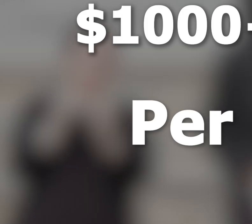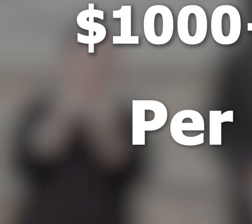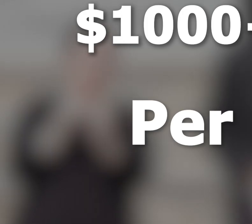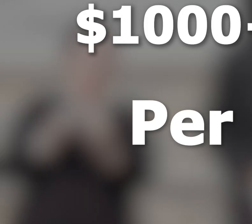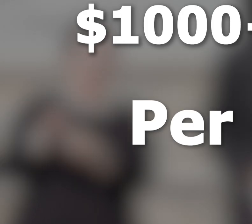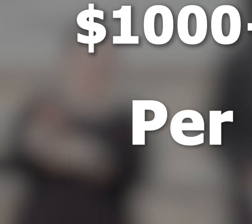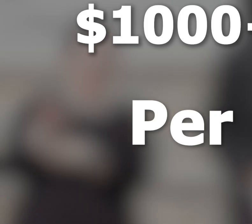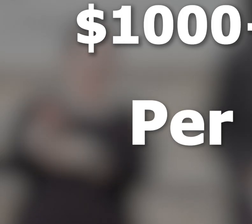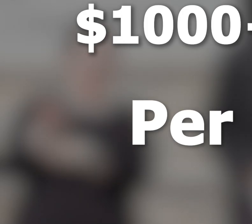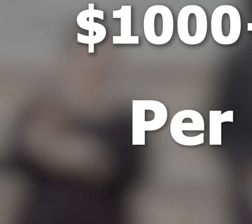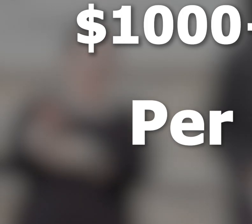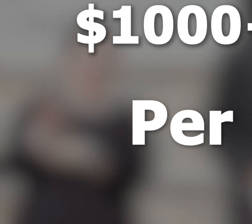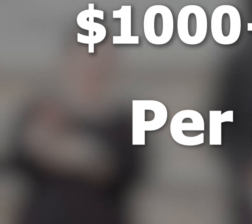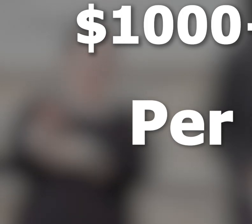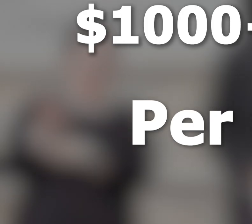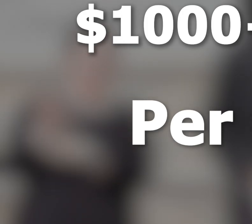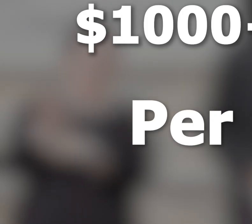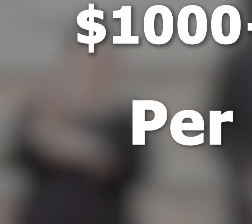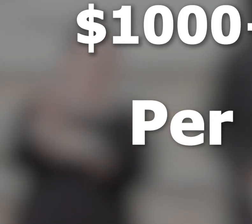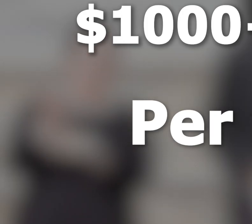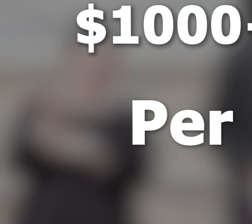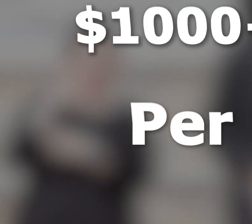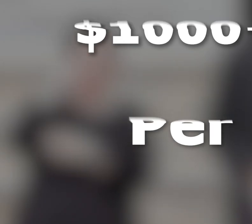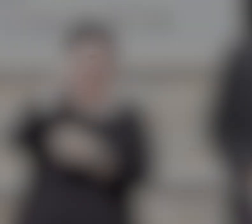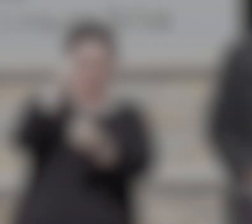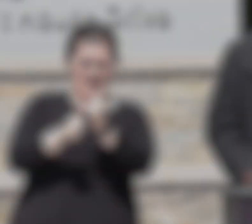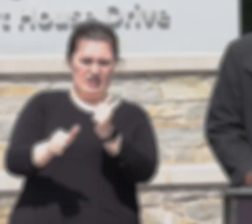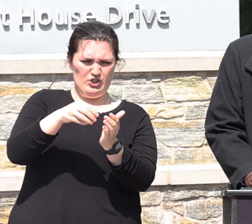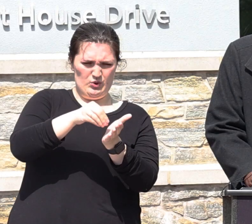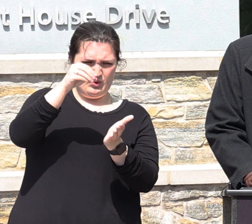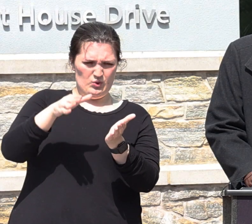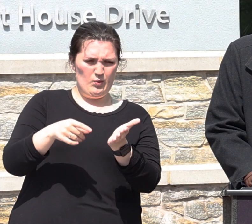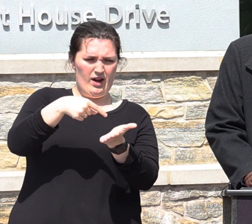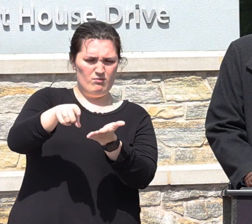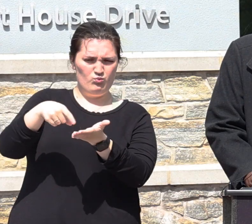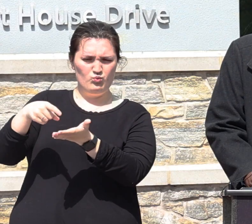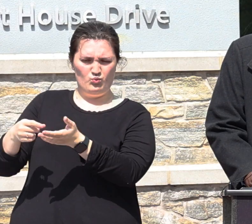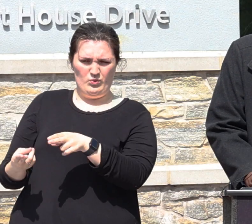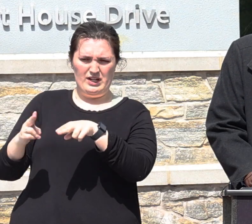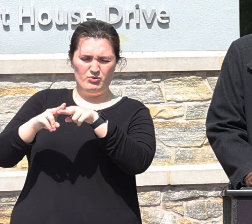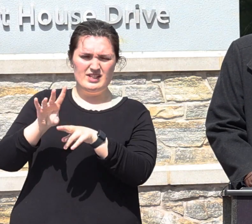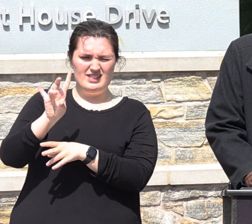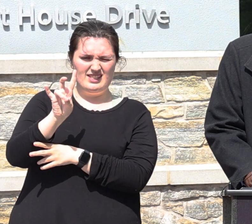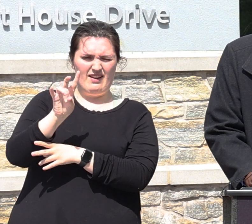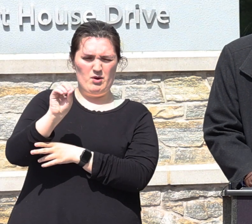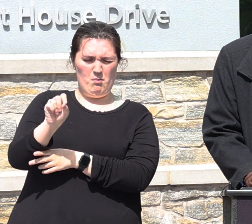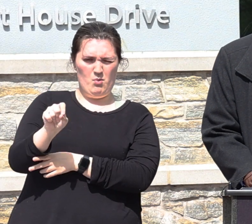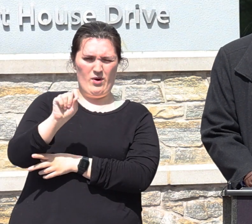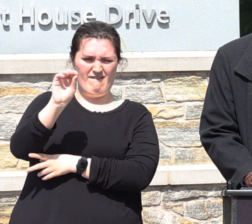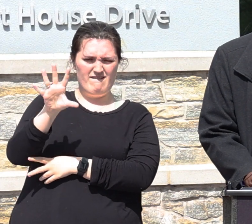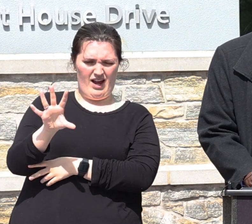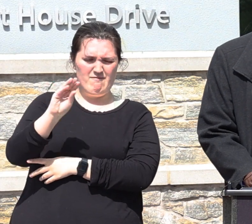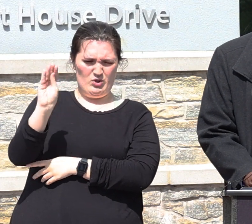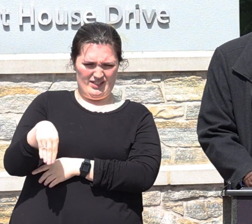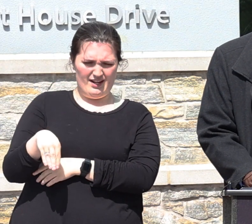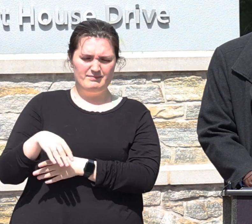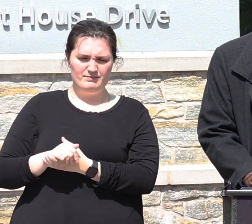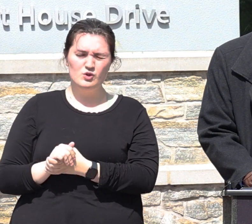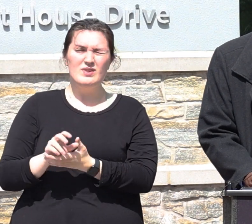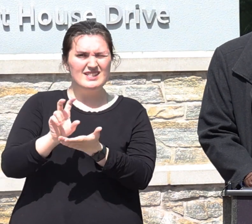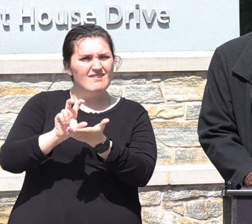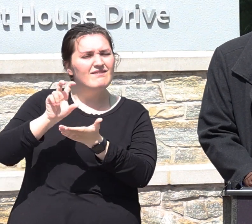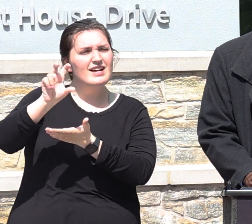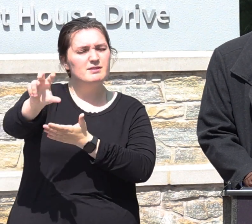of 7.5%. This is an investment in opportunity, in stability, in a